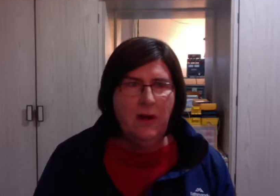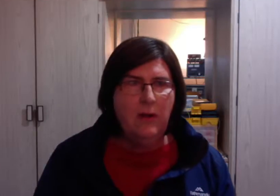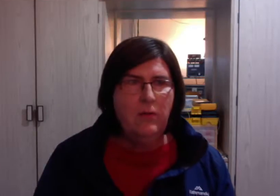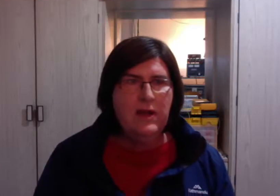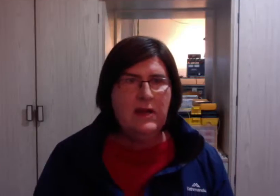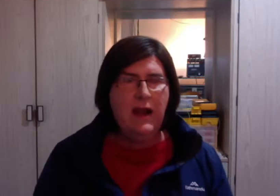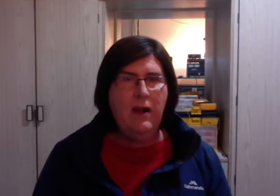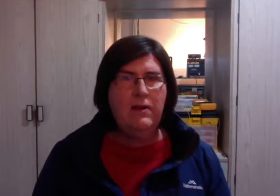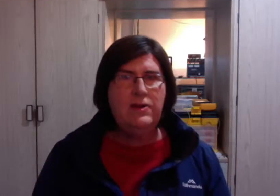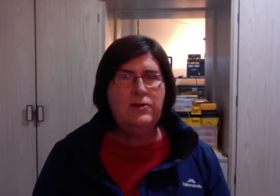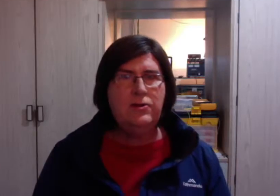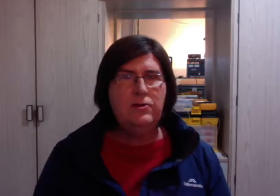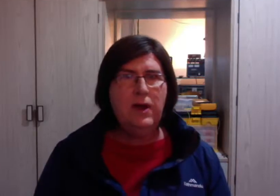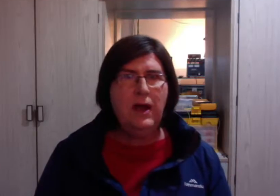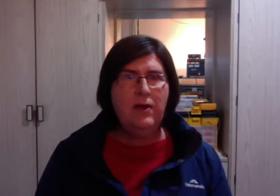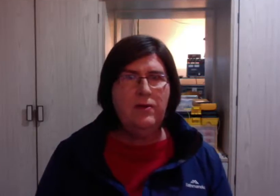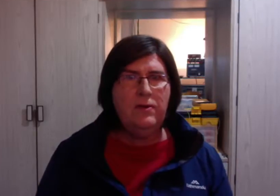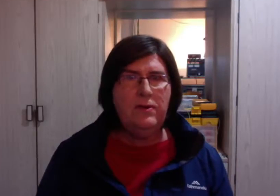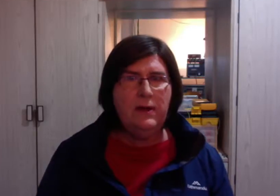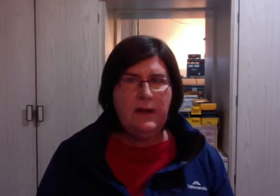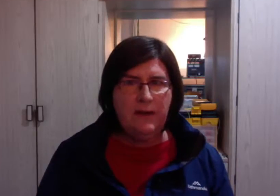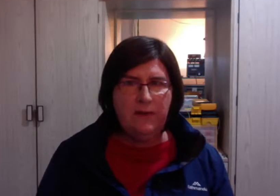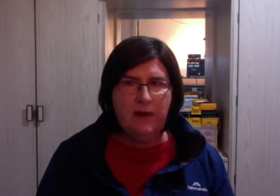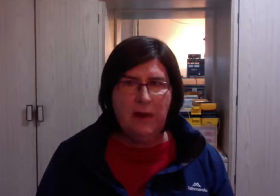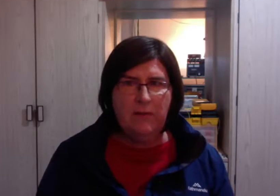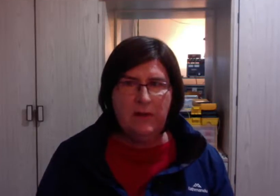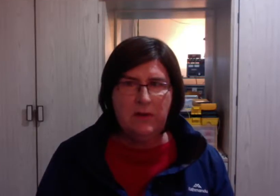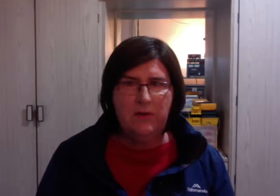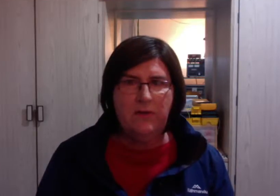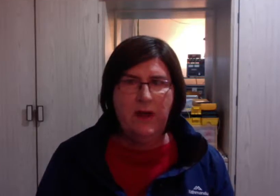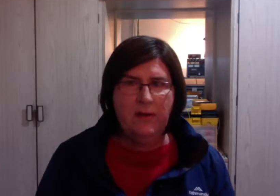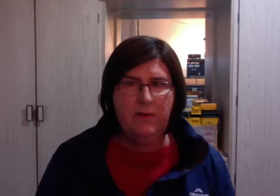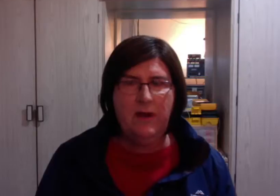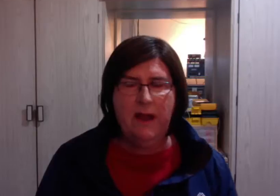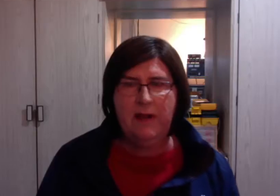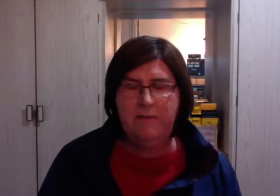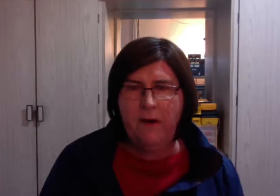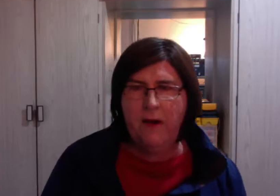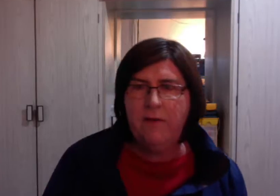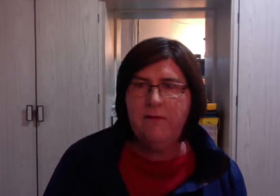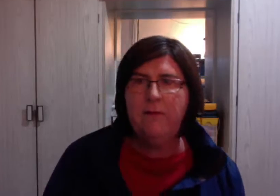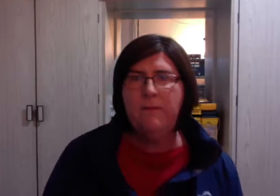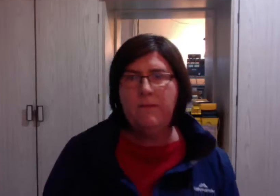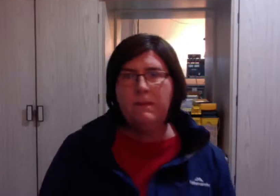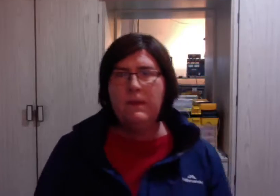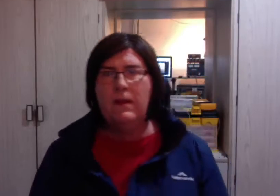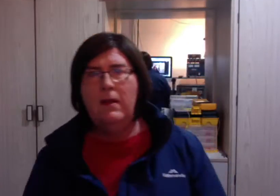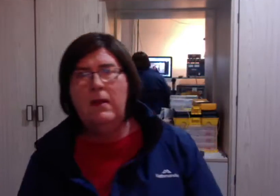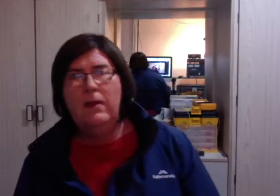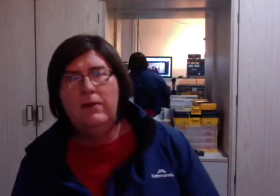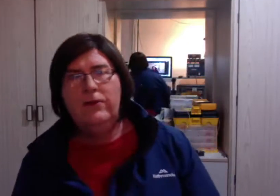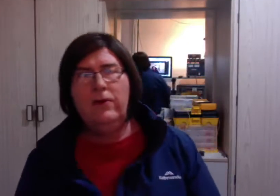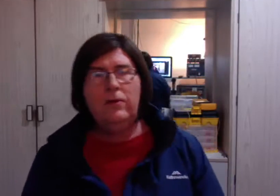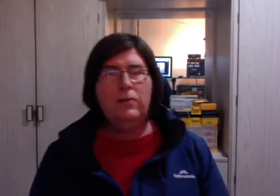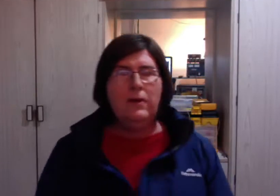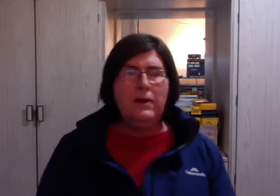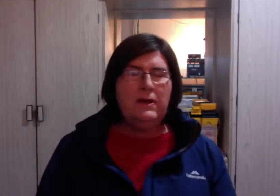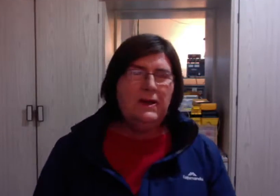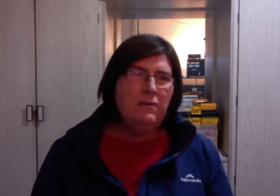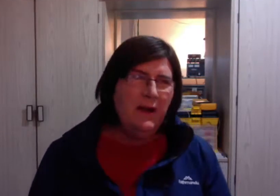2004, we carried 200 litres and we used 185. So you really